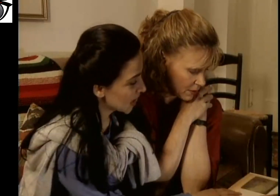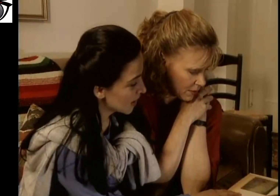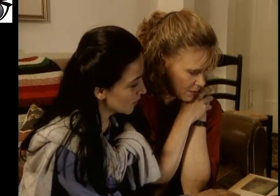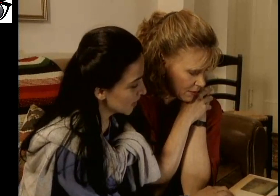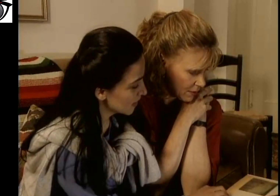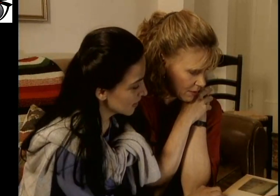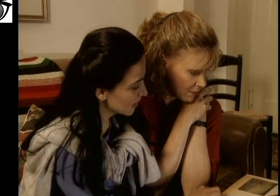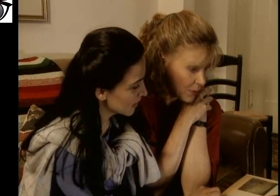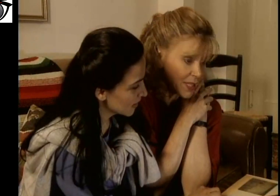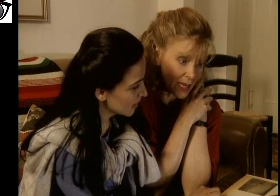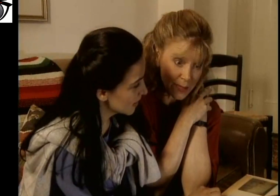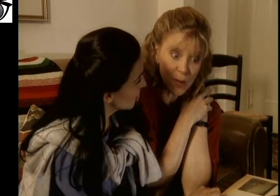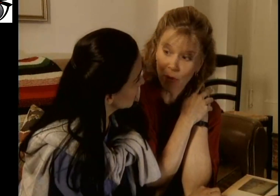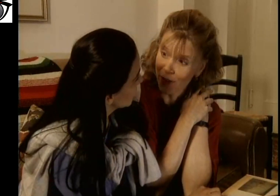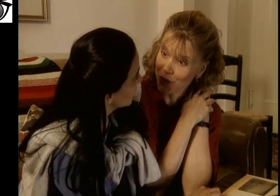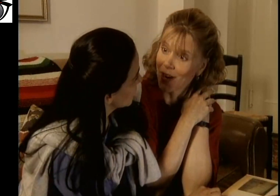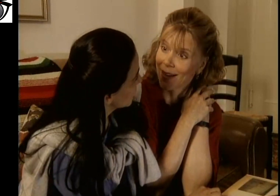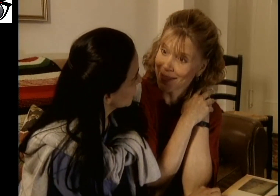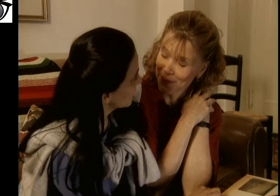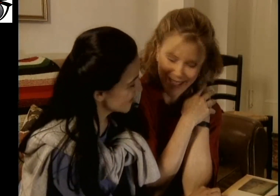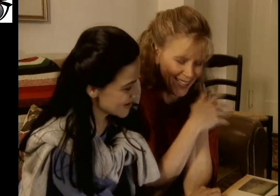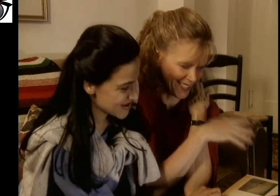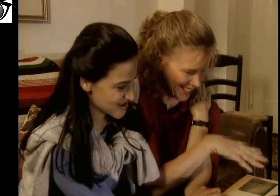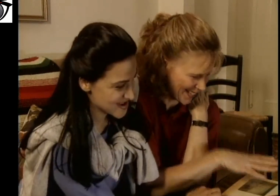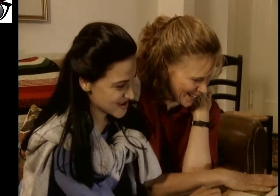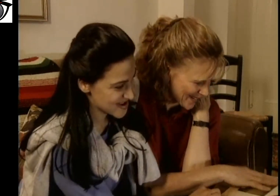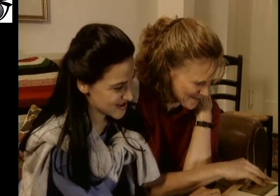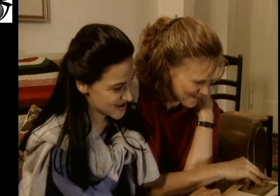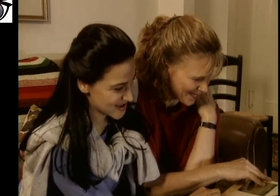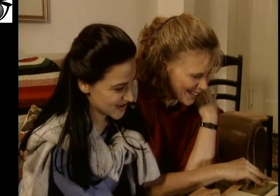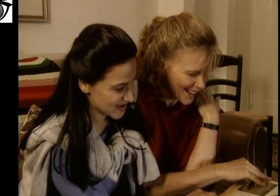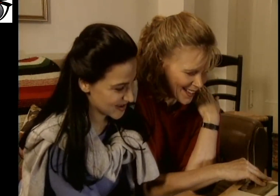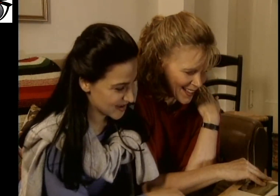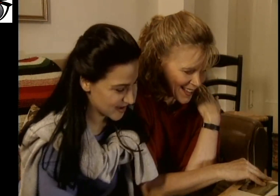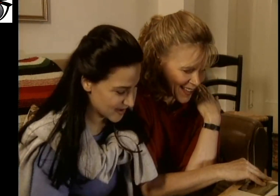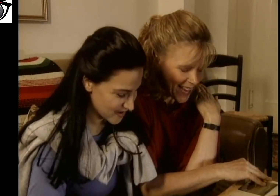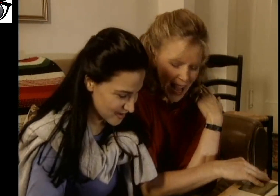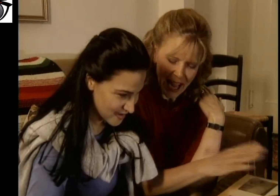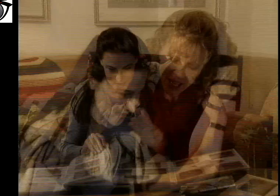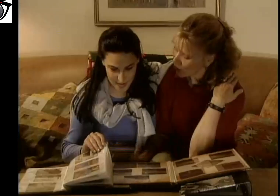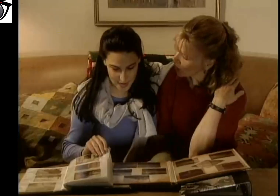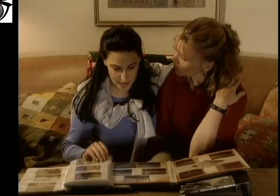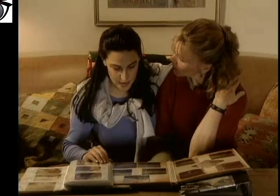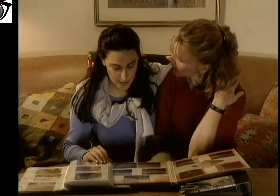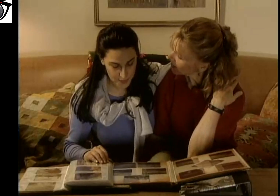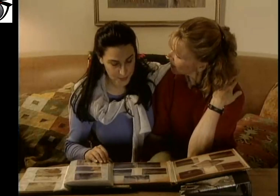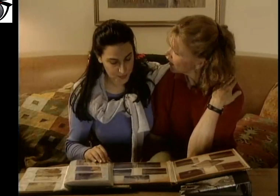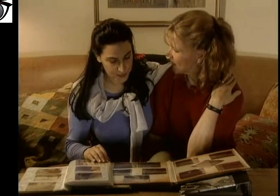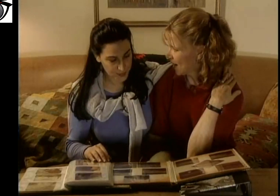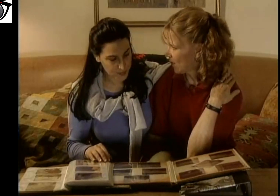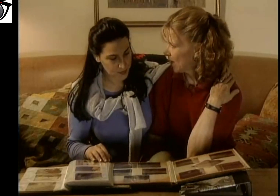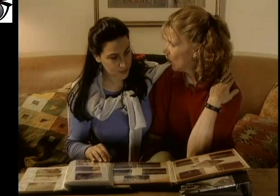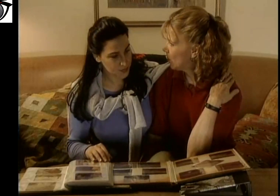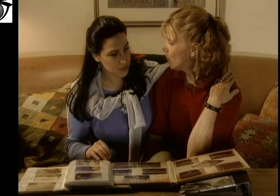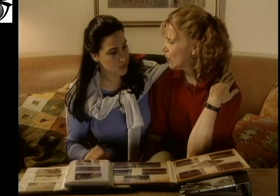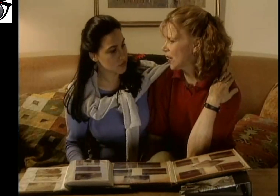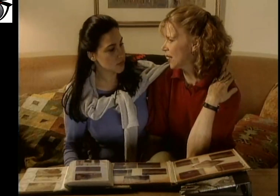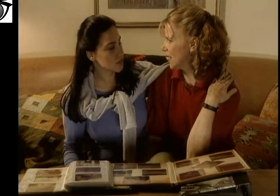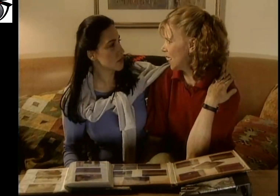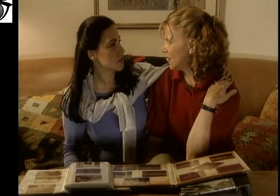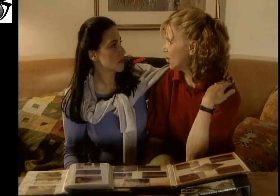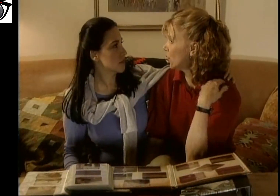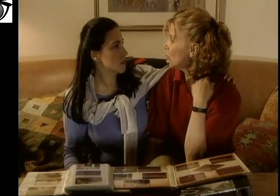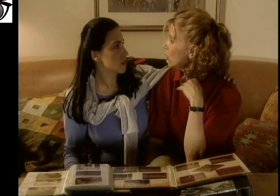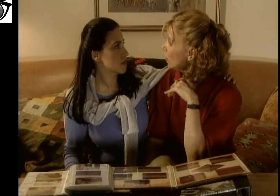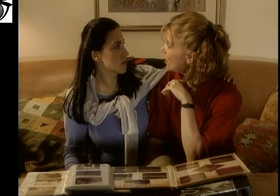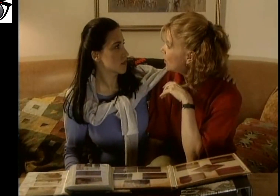Uncle Jack coming? Well, yes, my brother Jack is planning to come. Hey, you know, since he is deaf, it would be